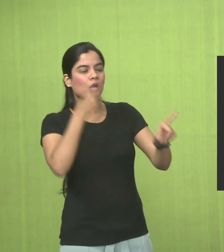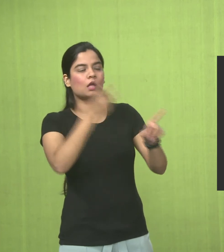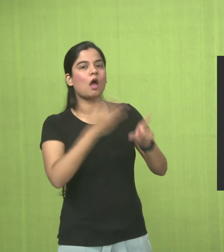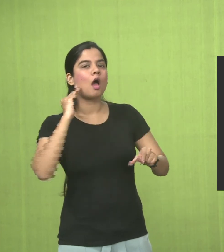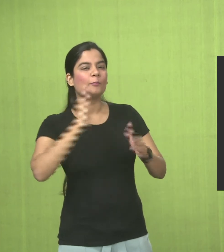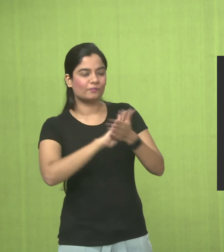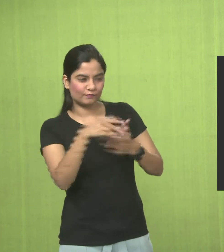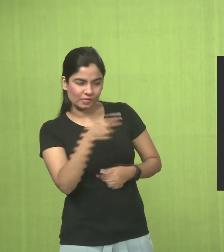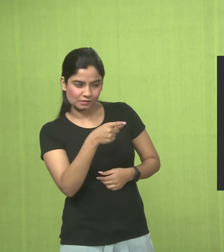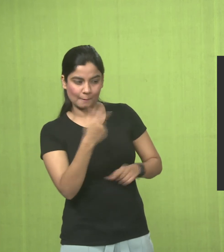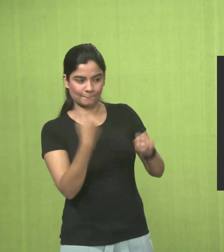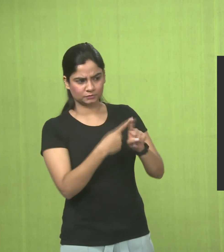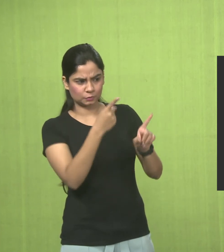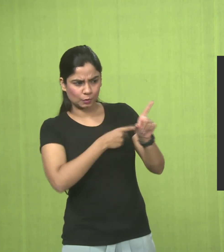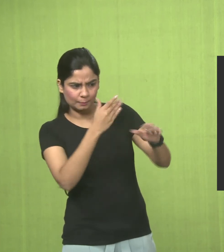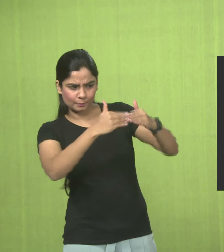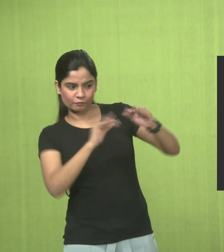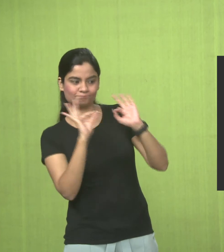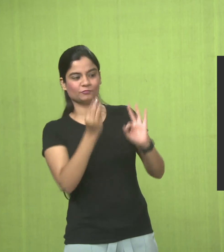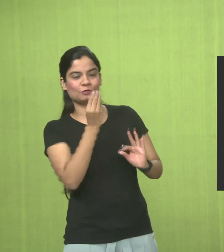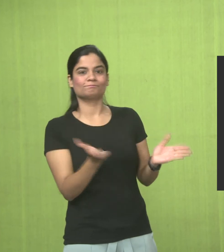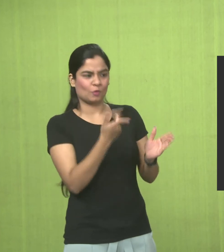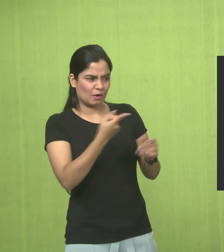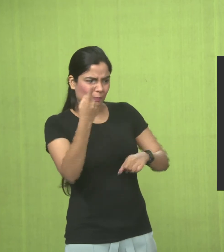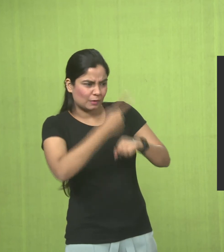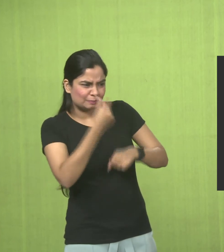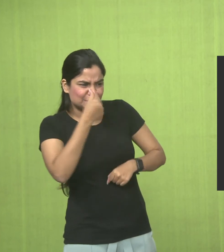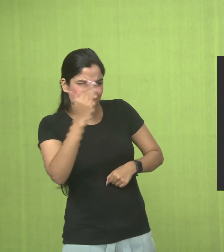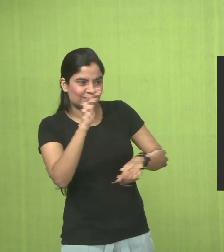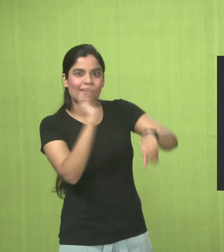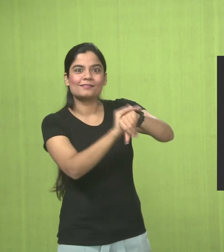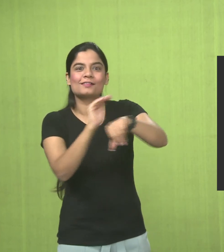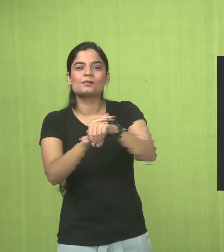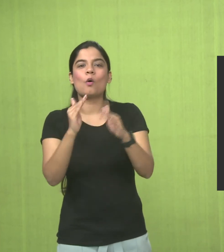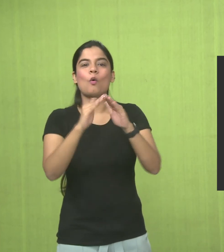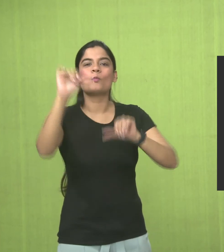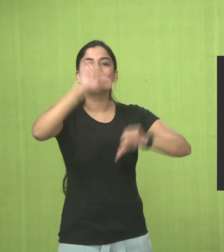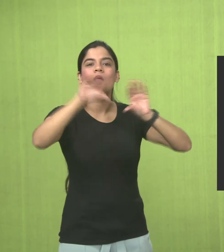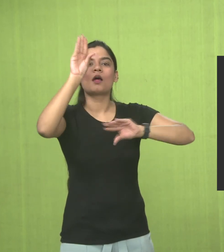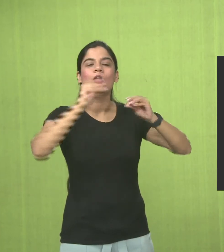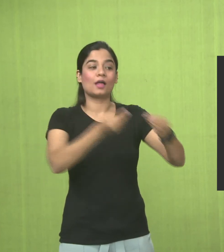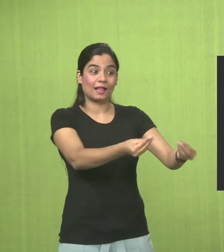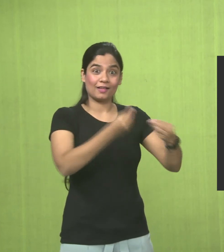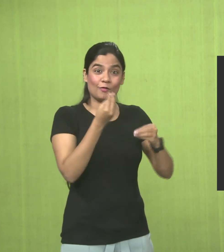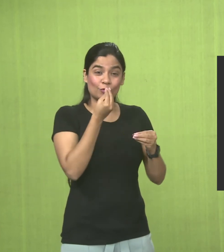And we have to check the expiry of the food. When can we eat the food? What are the timings of the food? If the food is smelling